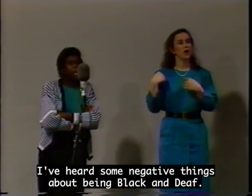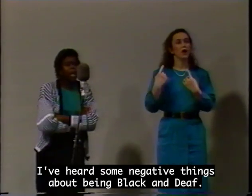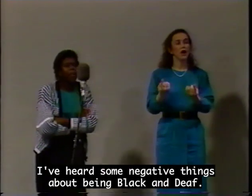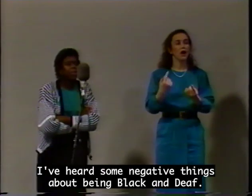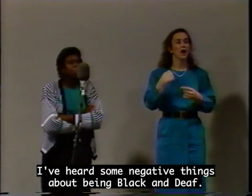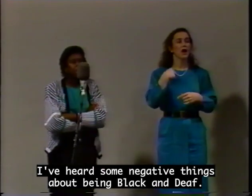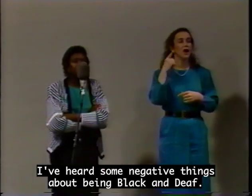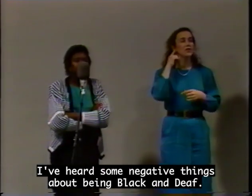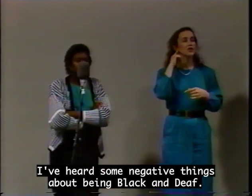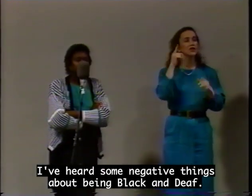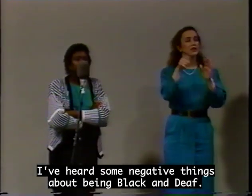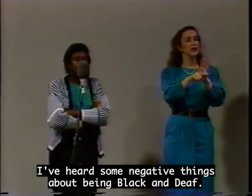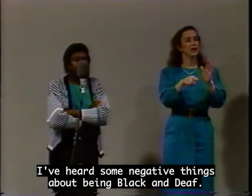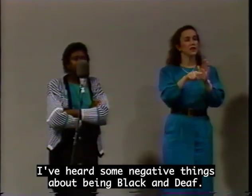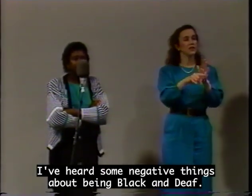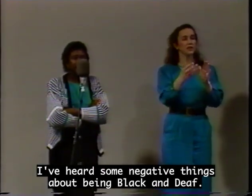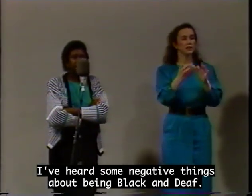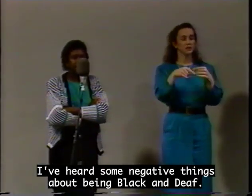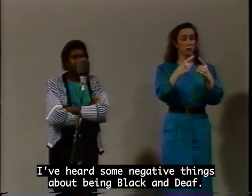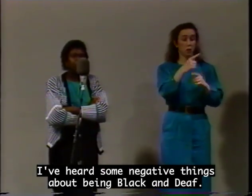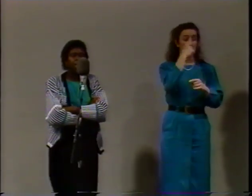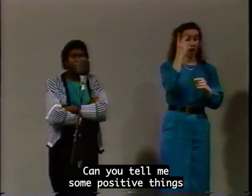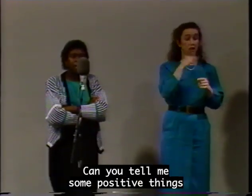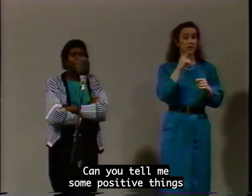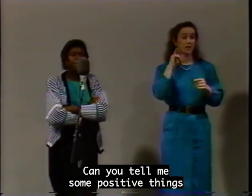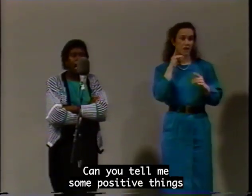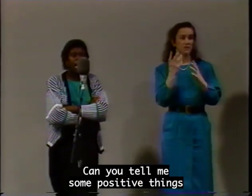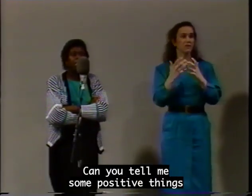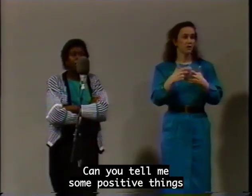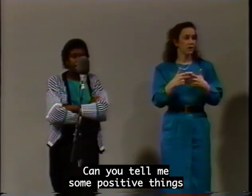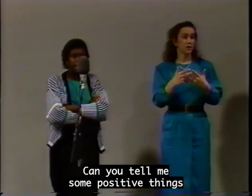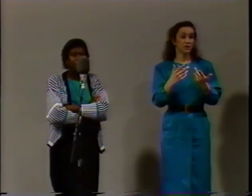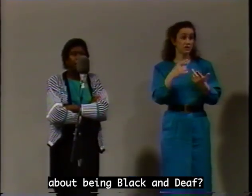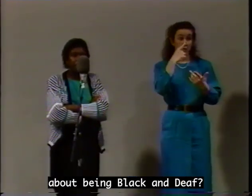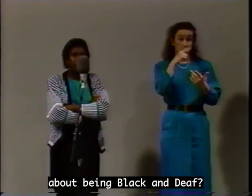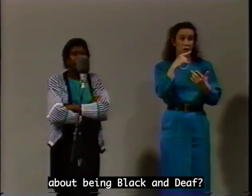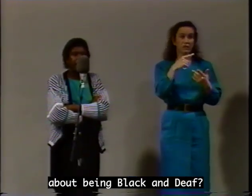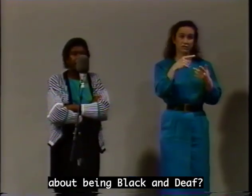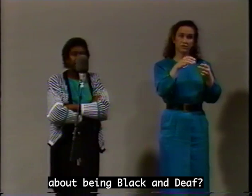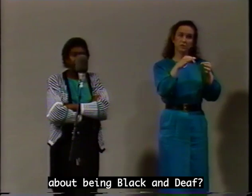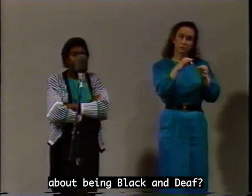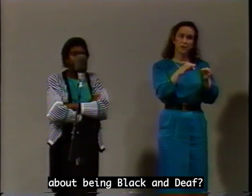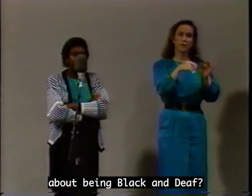I've heard some negative things about being black and deaf. Can you tell me some positive things about being black and deaf?